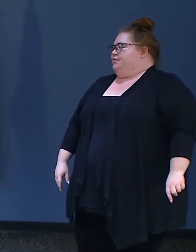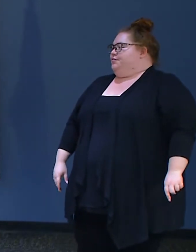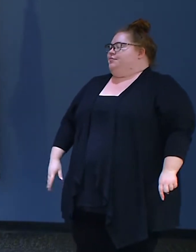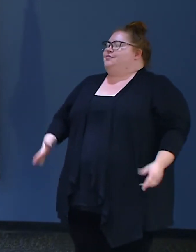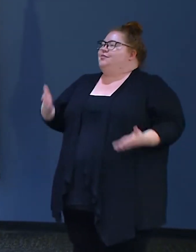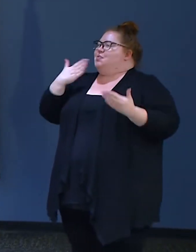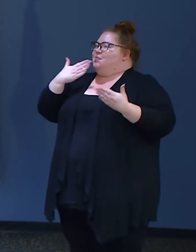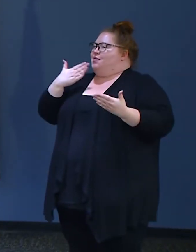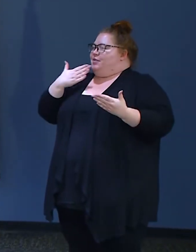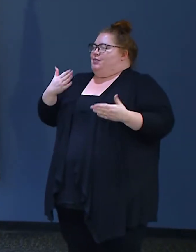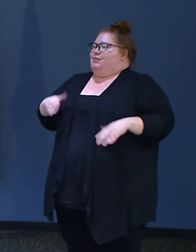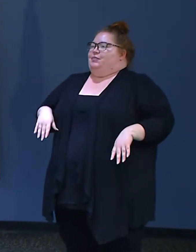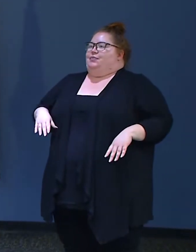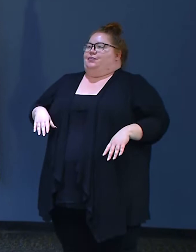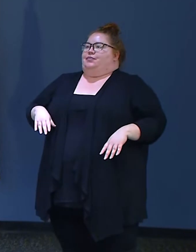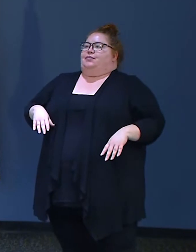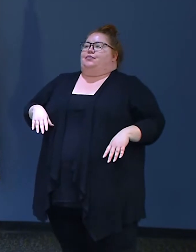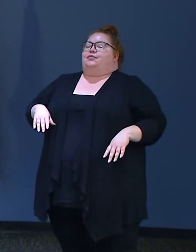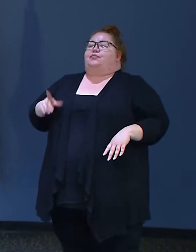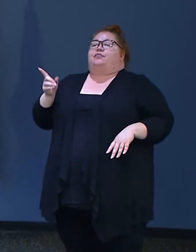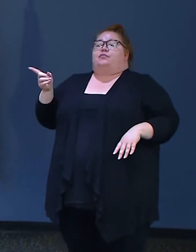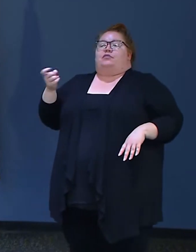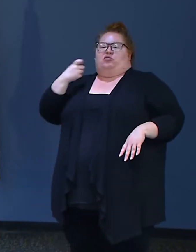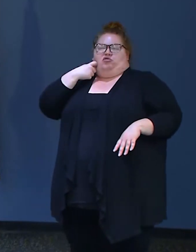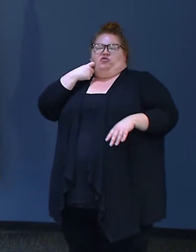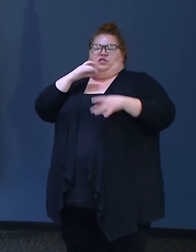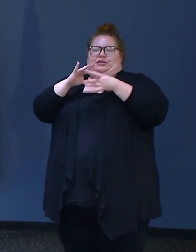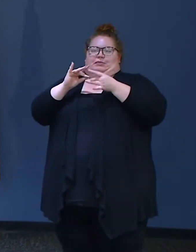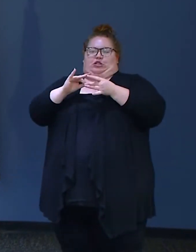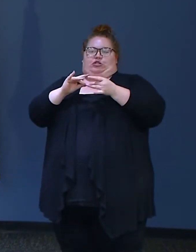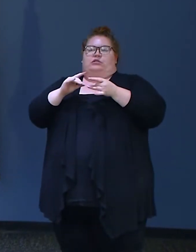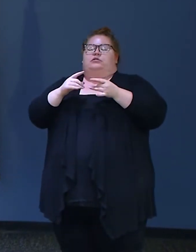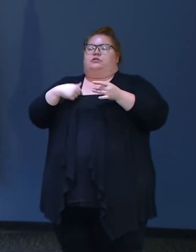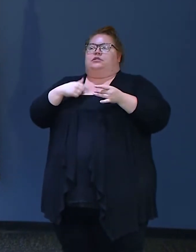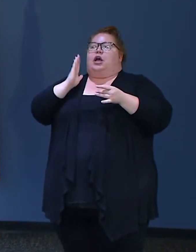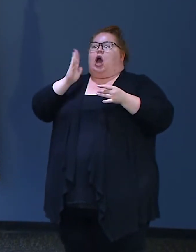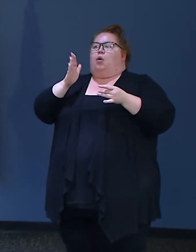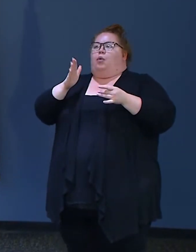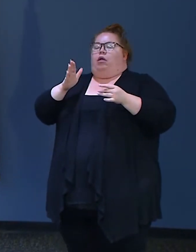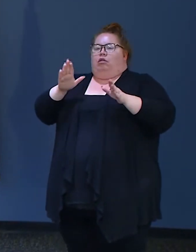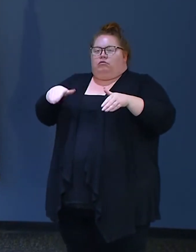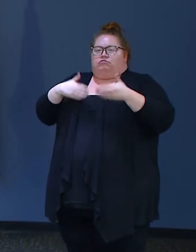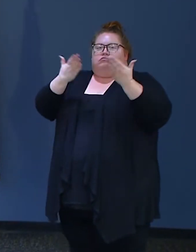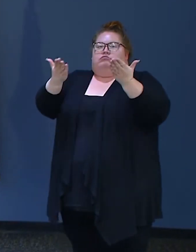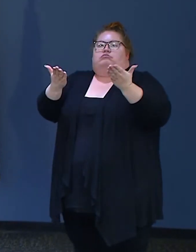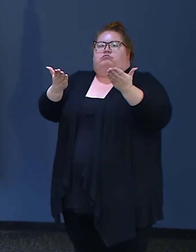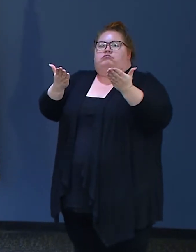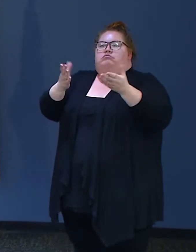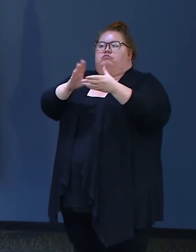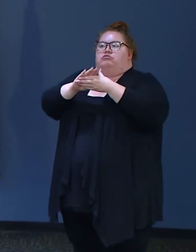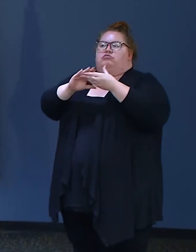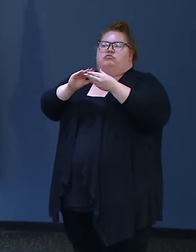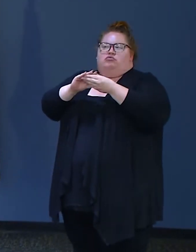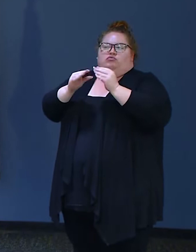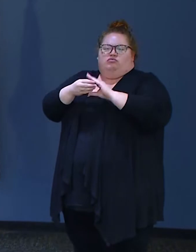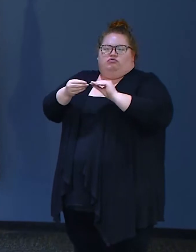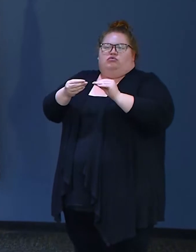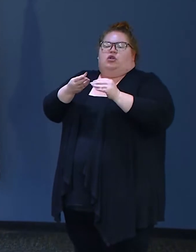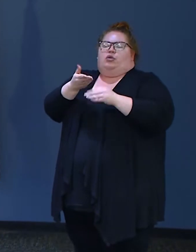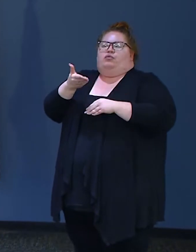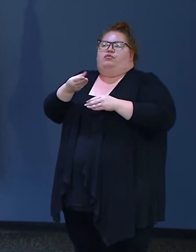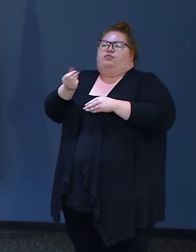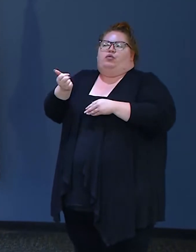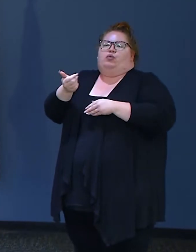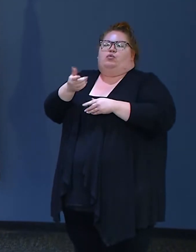Thank you, Michelle. As Michelle mentioned, I'm going to address a couple of items that are not specifically or